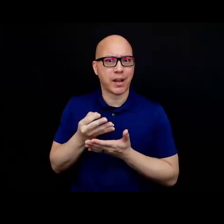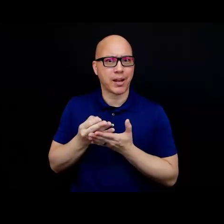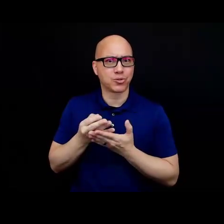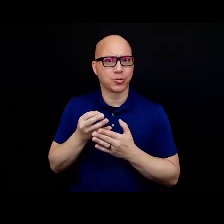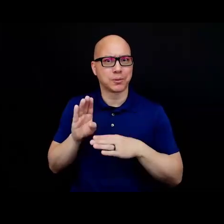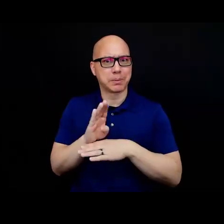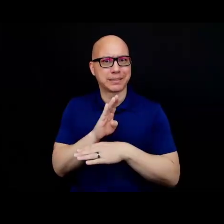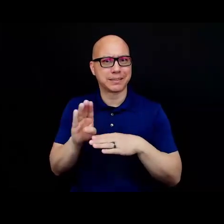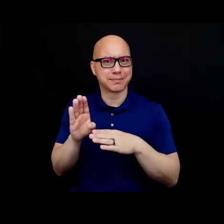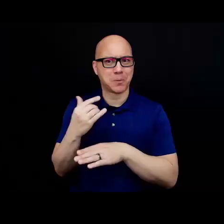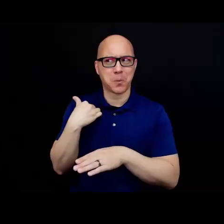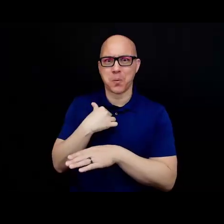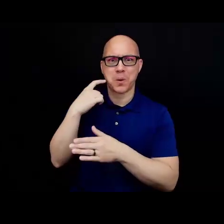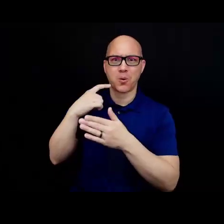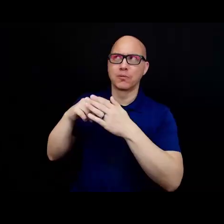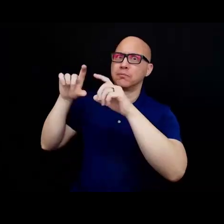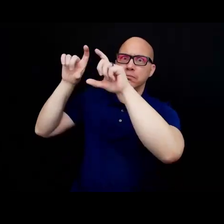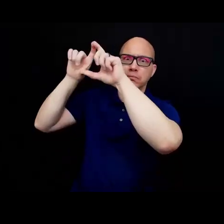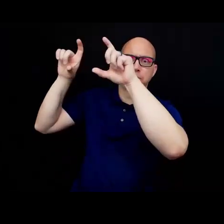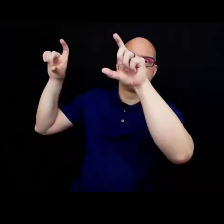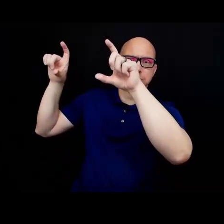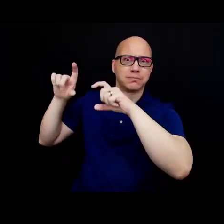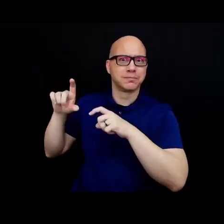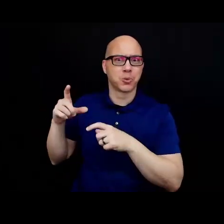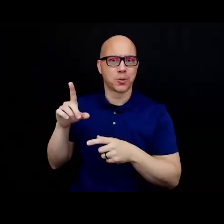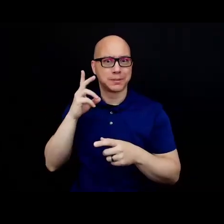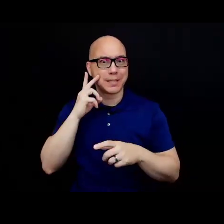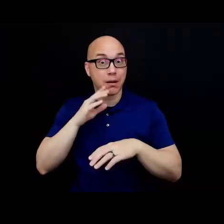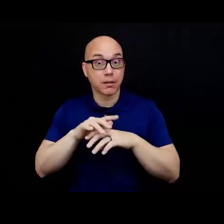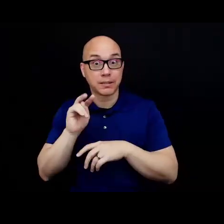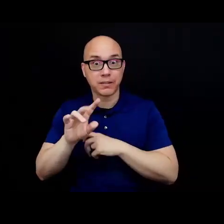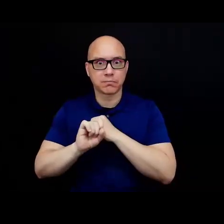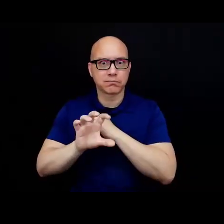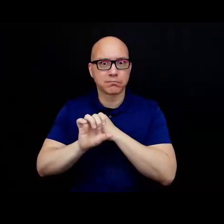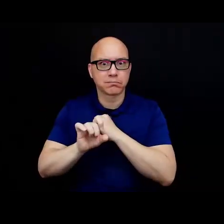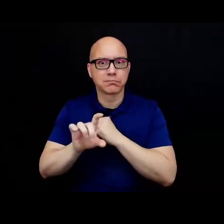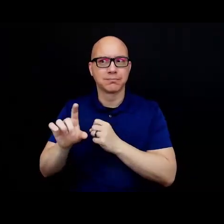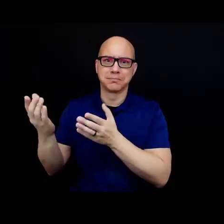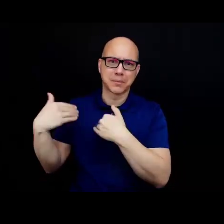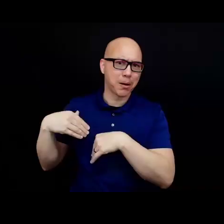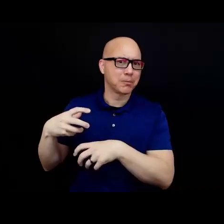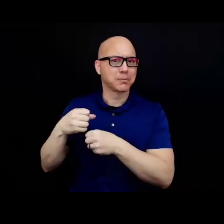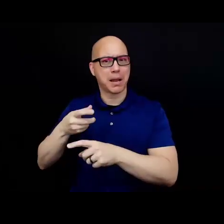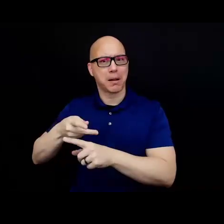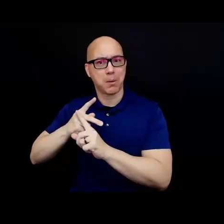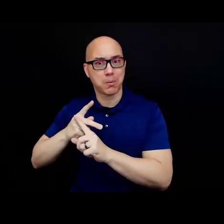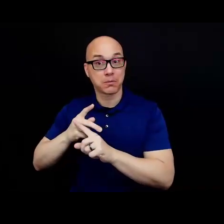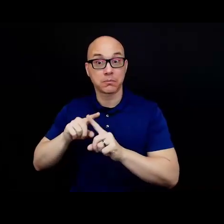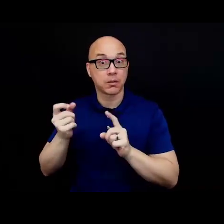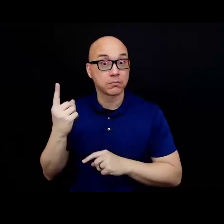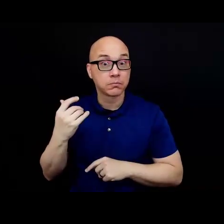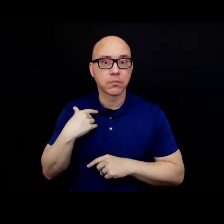their signs outside or we see the advertisements on television. But there's other banks, there's